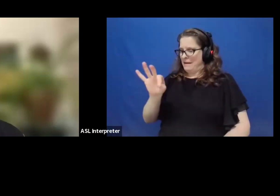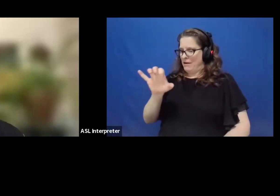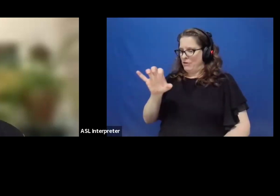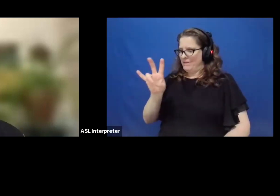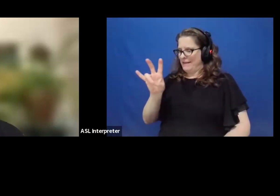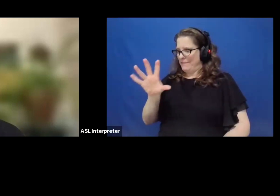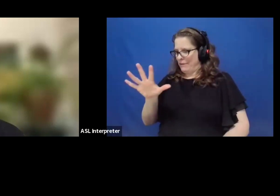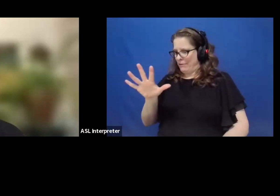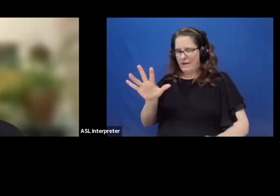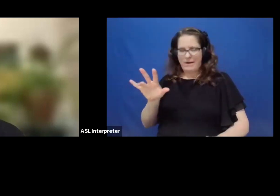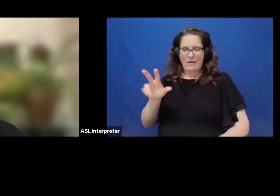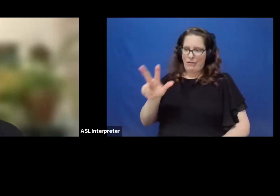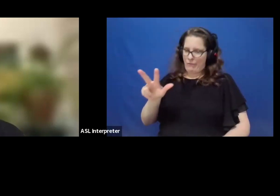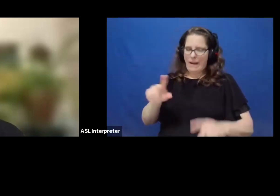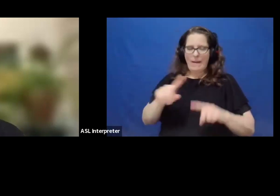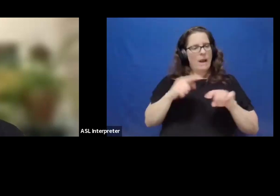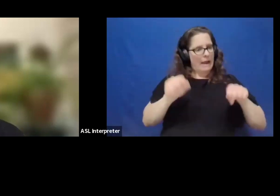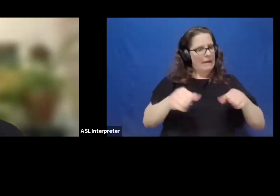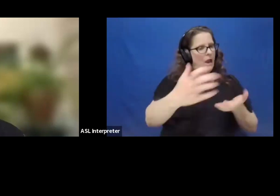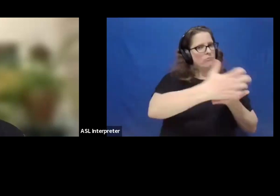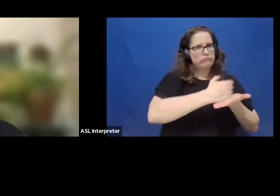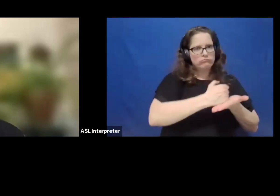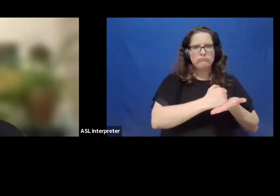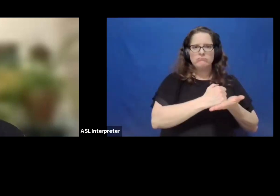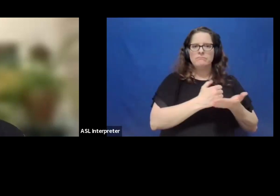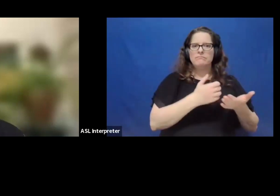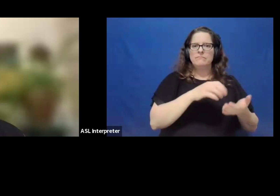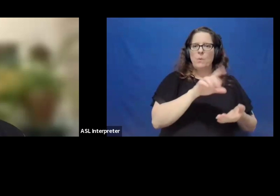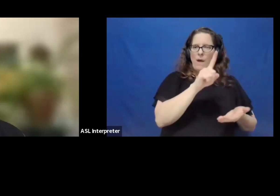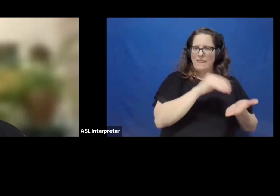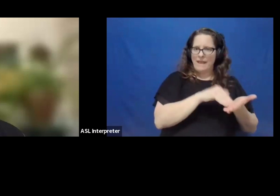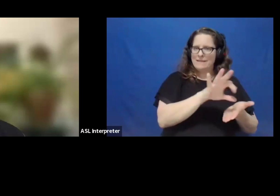the question is, if the person earns